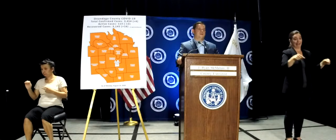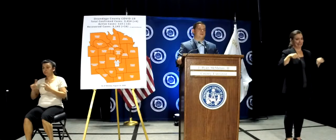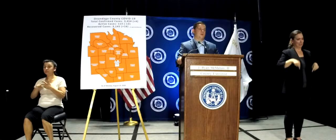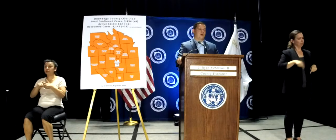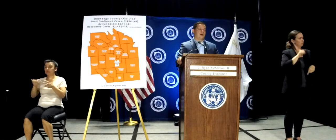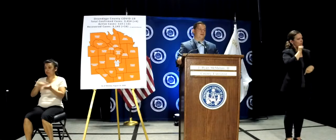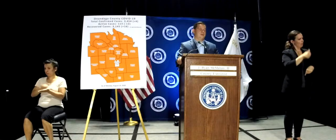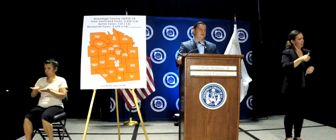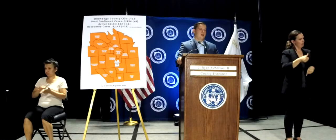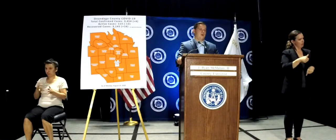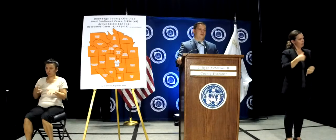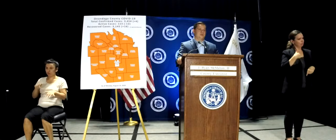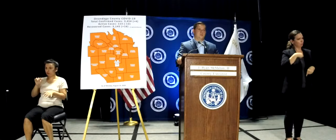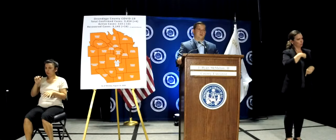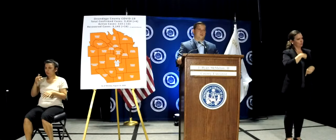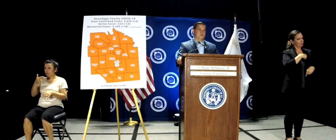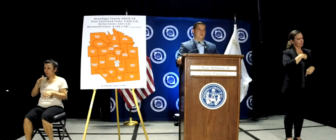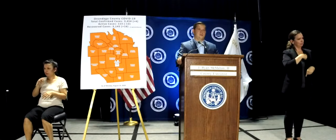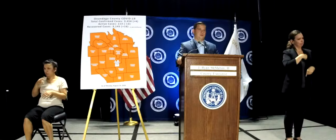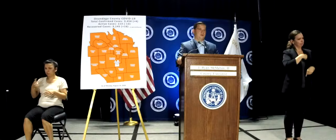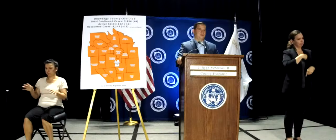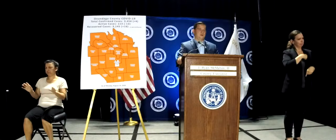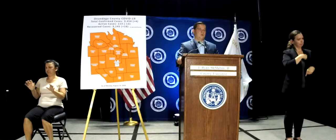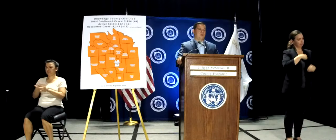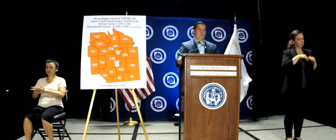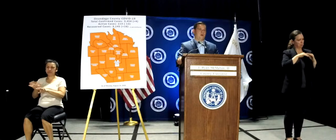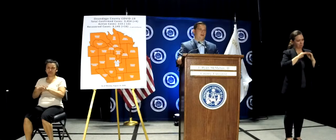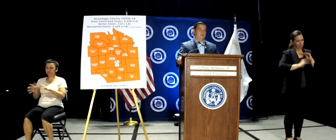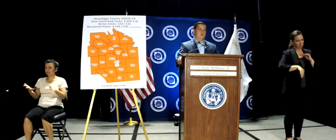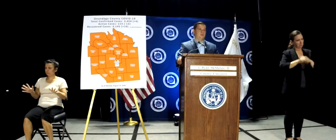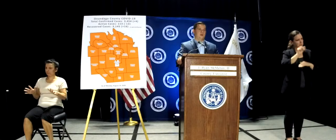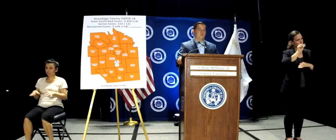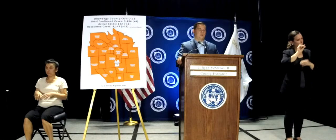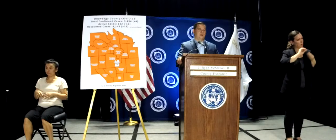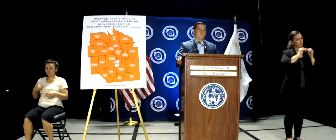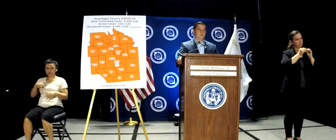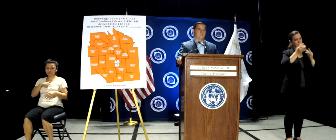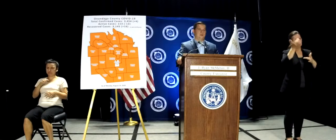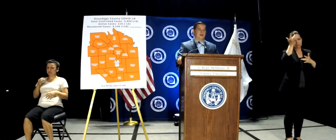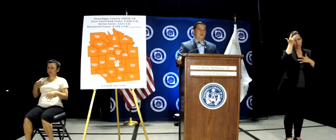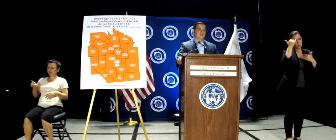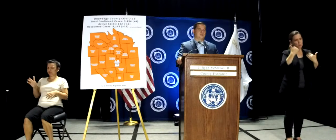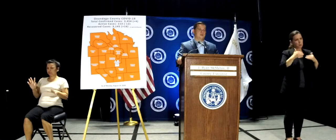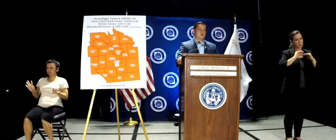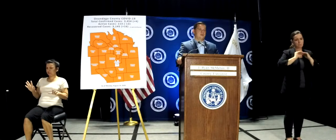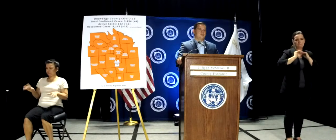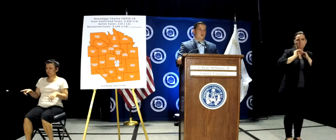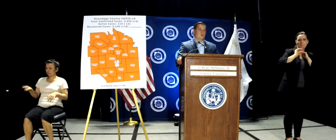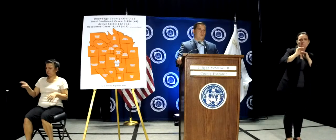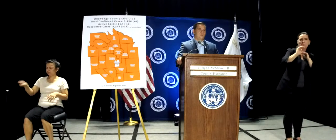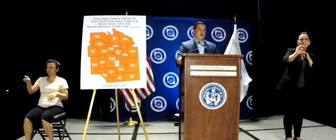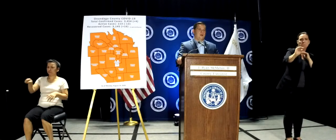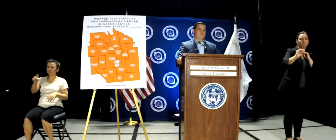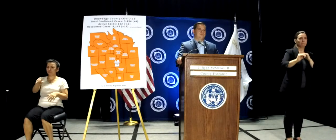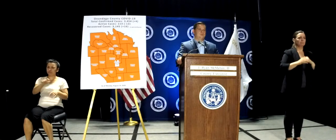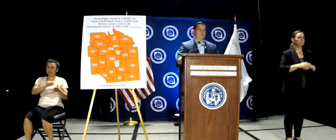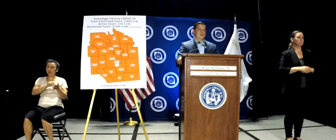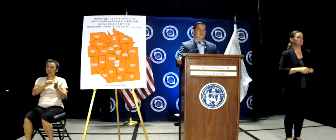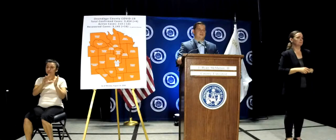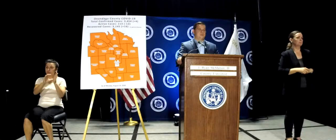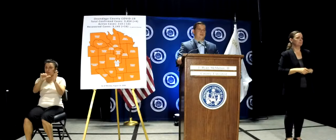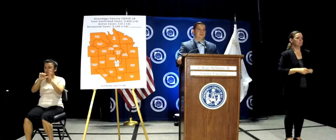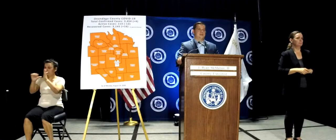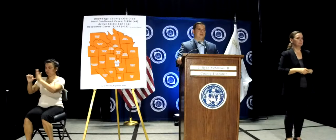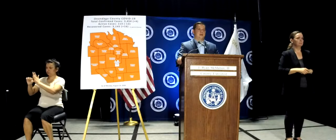under 1 statewide. Our region's been consistently around 0.8, a little bit under 0.8 on days. So, but